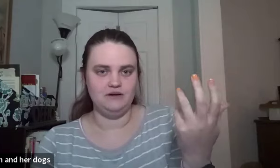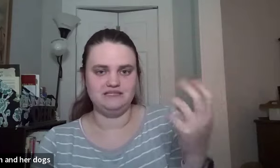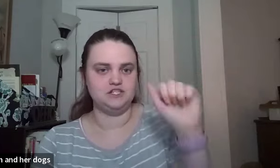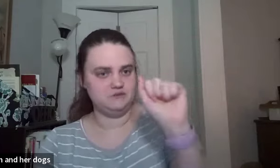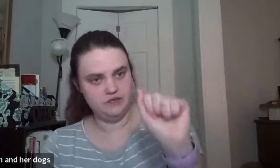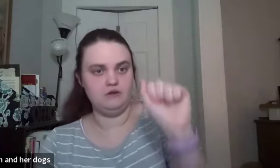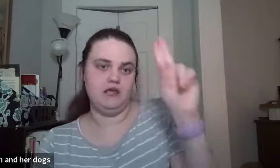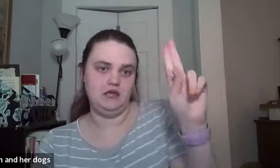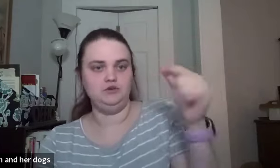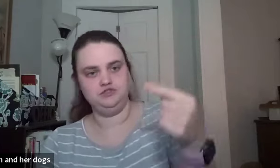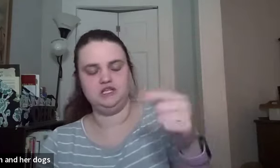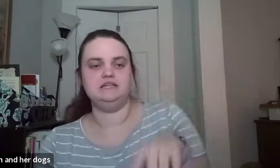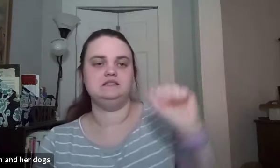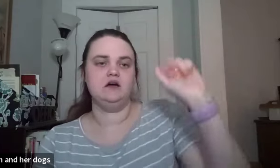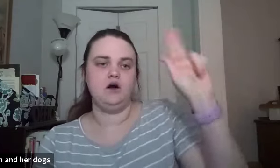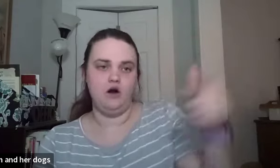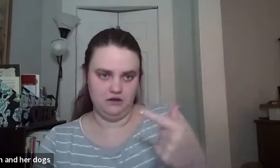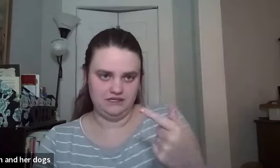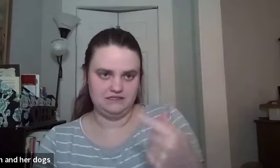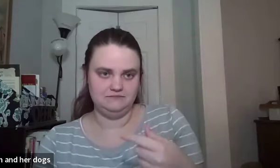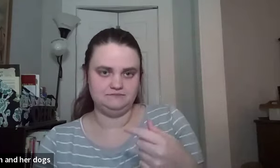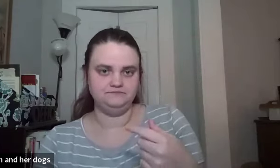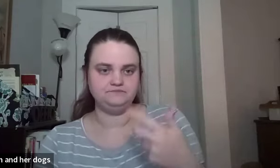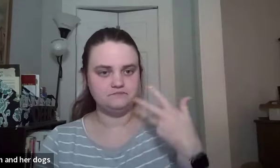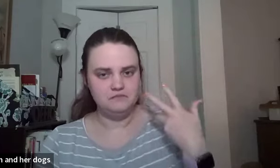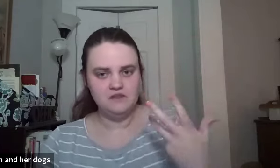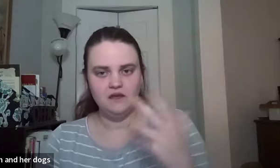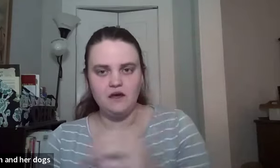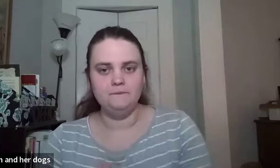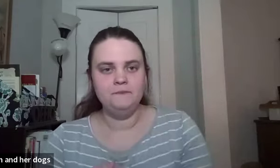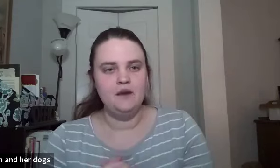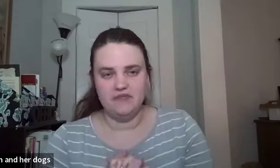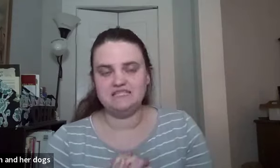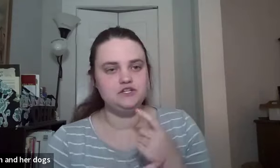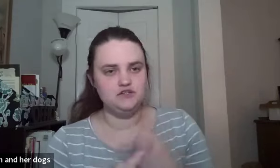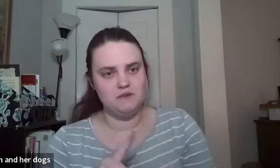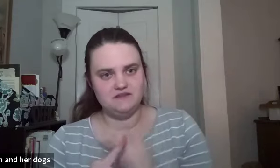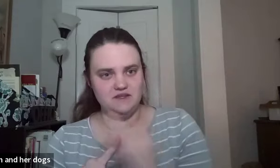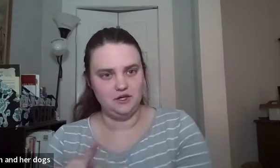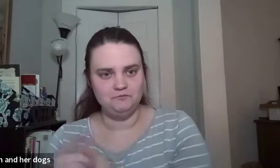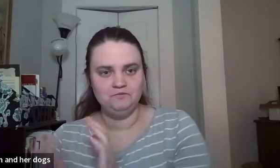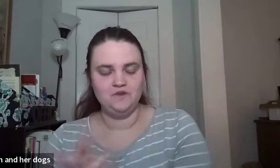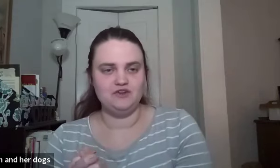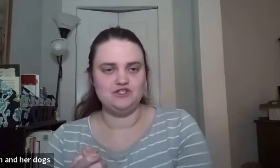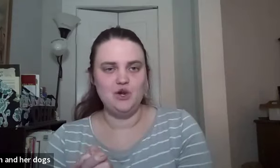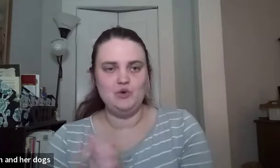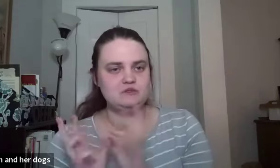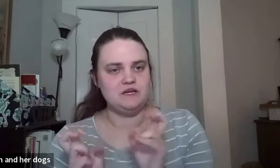it's not just going AUG, it's August. But that's how you do the months of the year. There's no